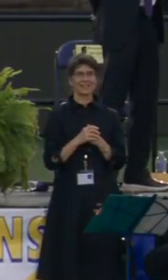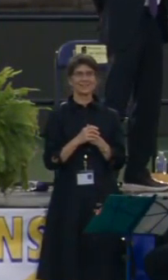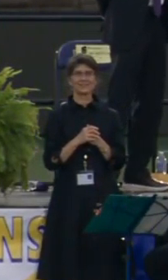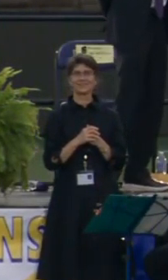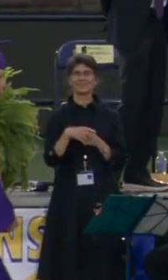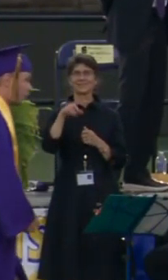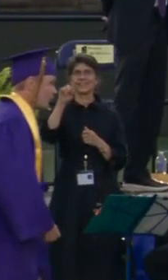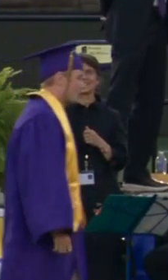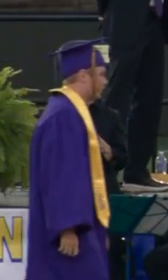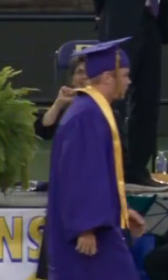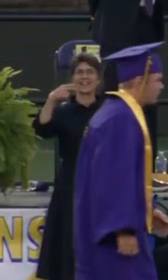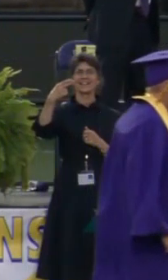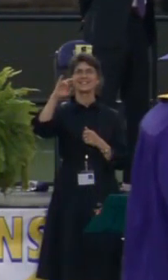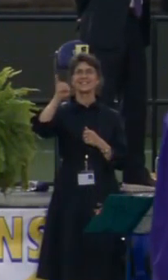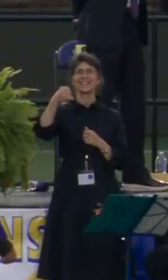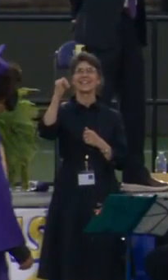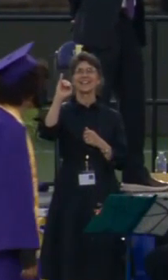Taji Jackson.